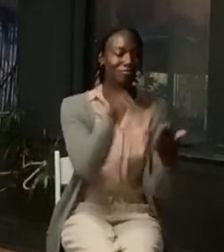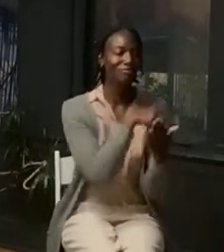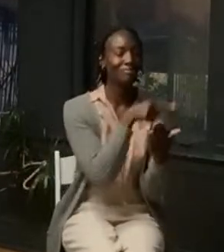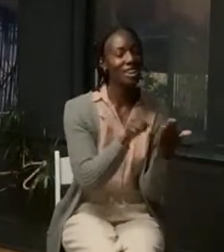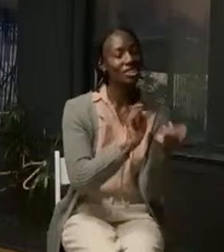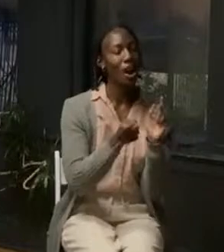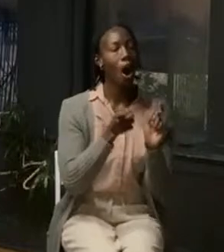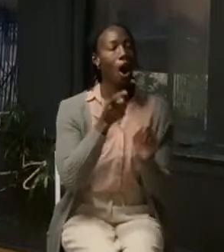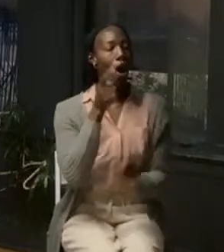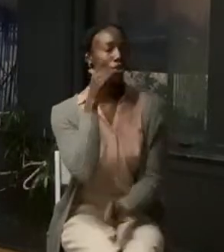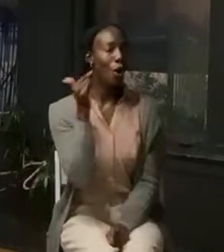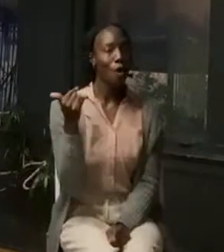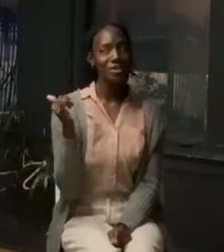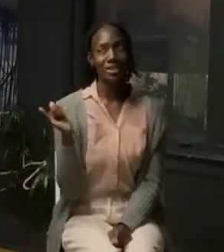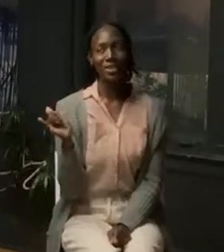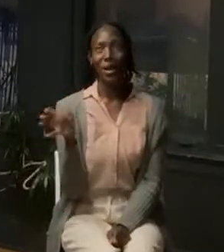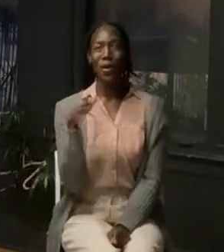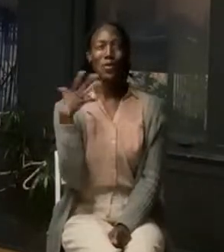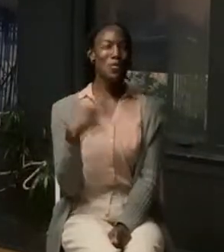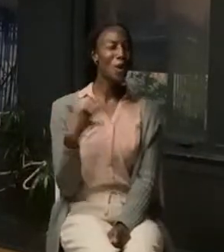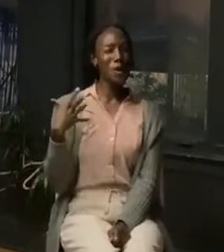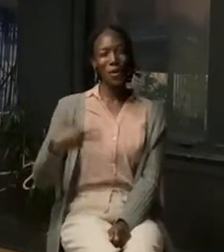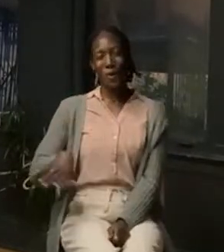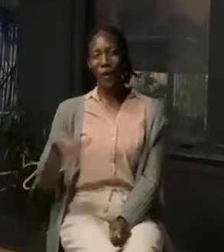Right? I was like, vision!